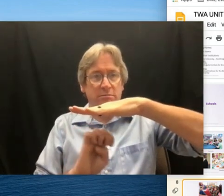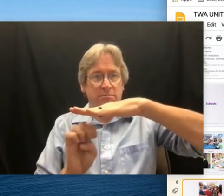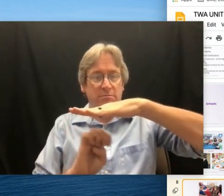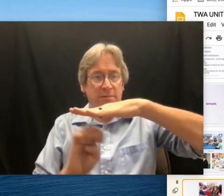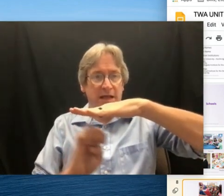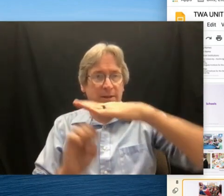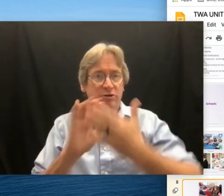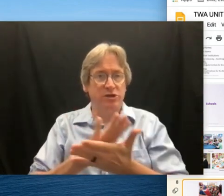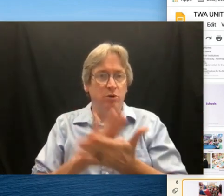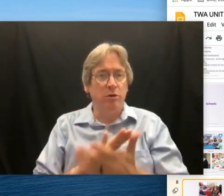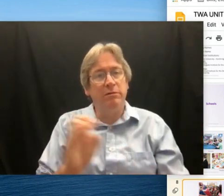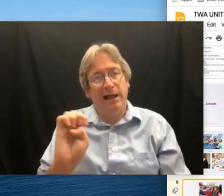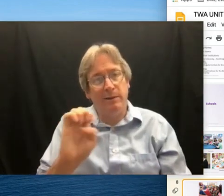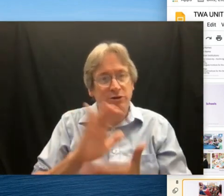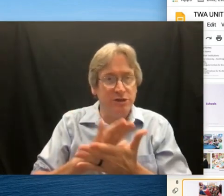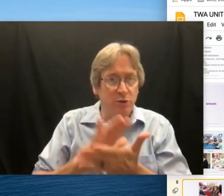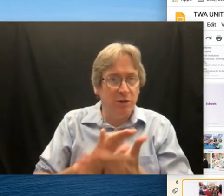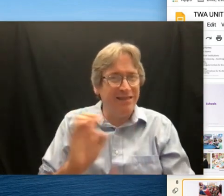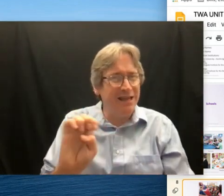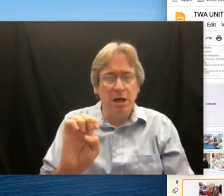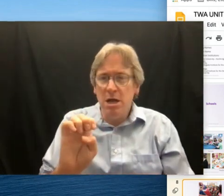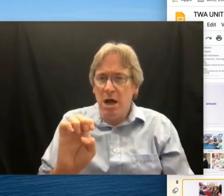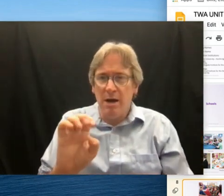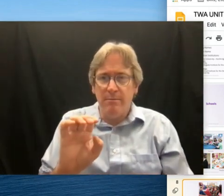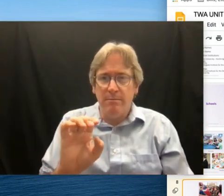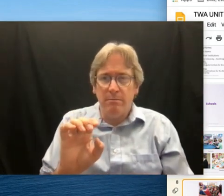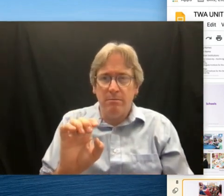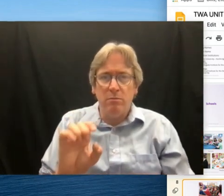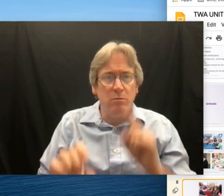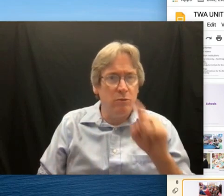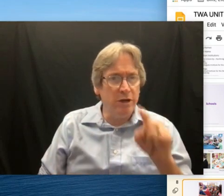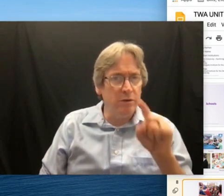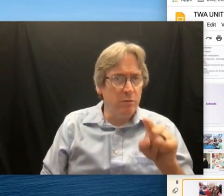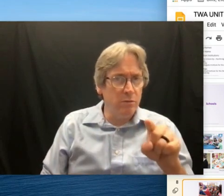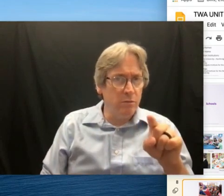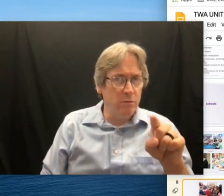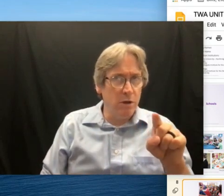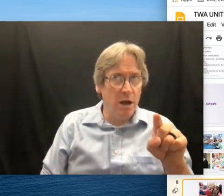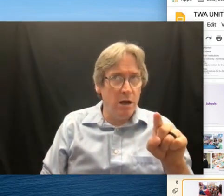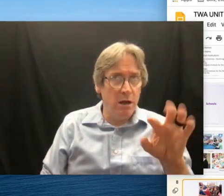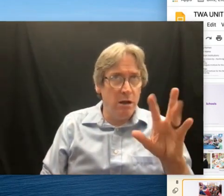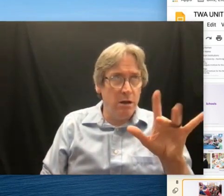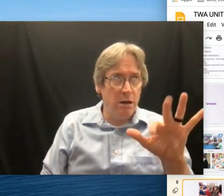kindergarten. Elementary school. I think look at